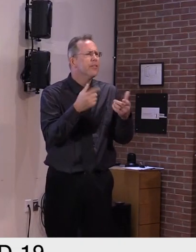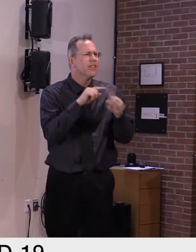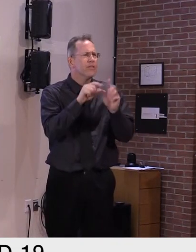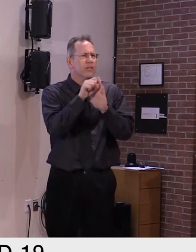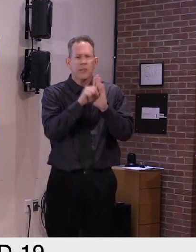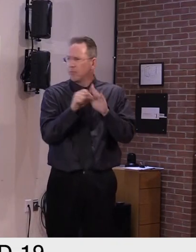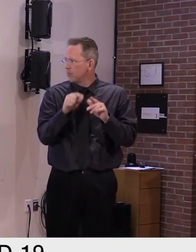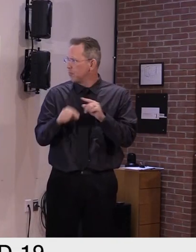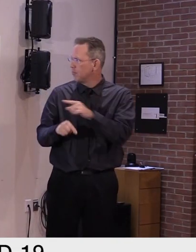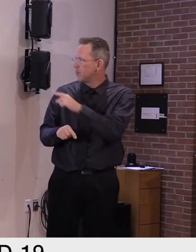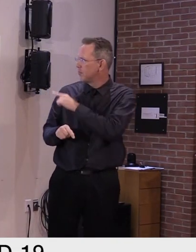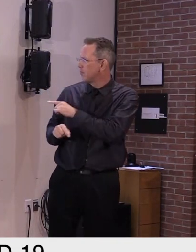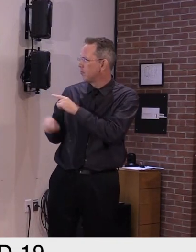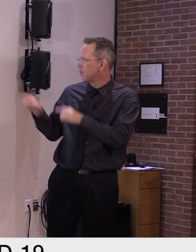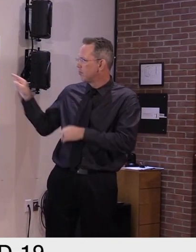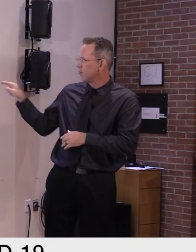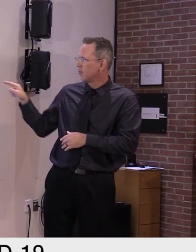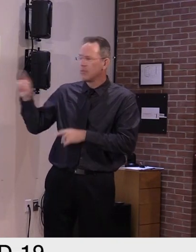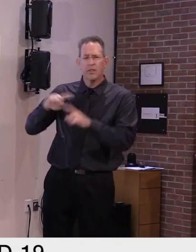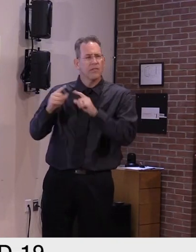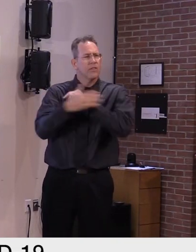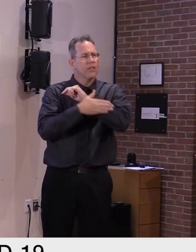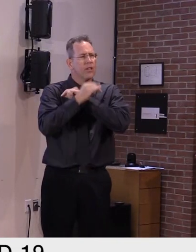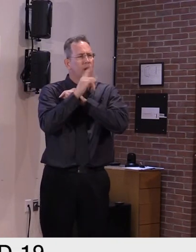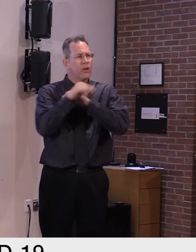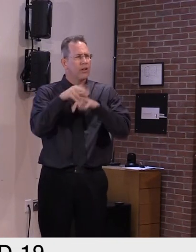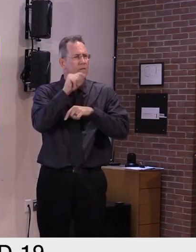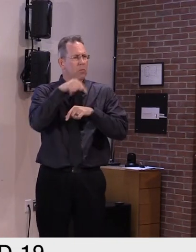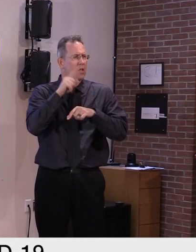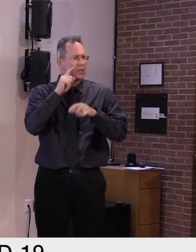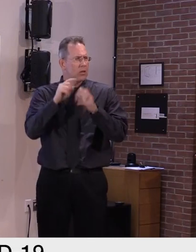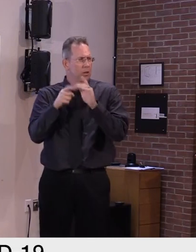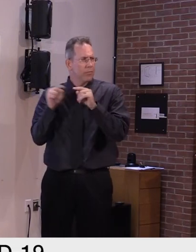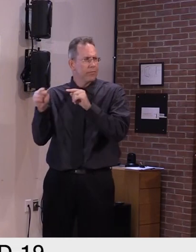cases reported in Washington County connected to the hockey outbreak.